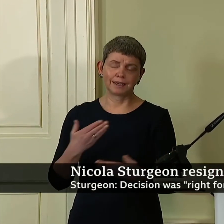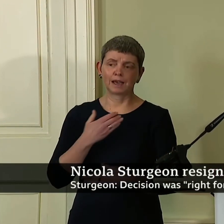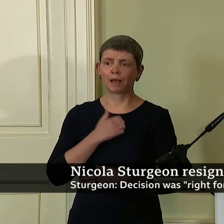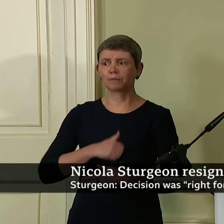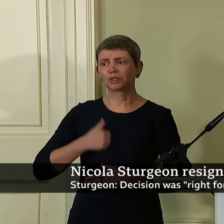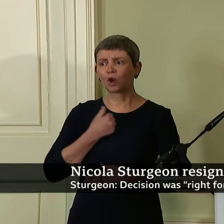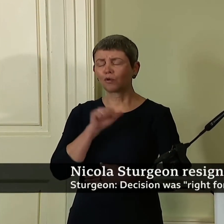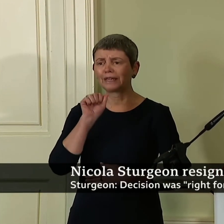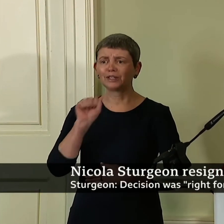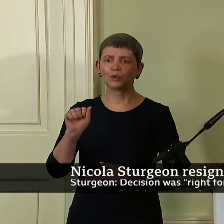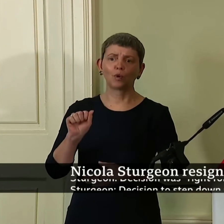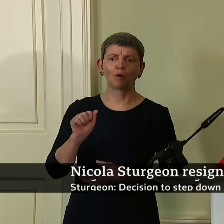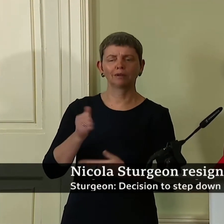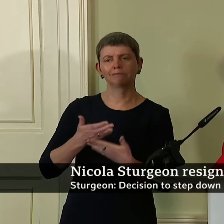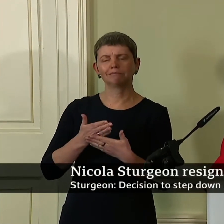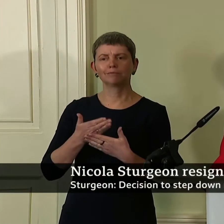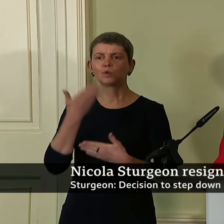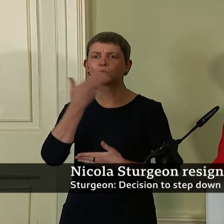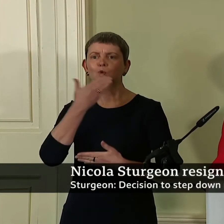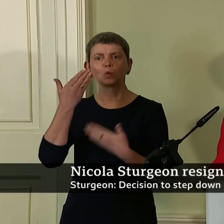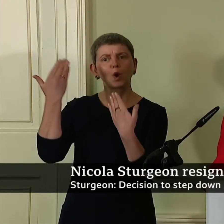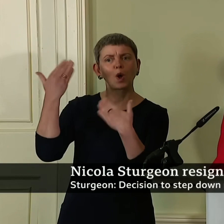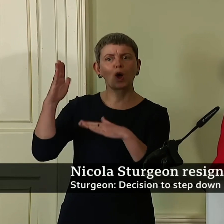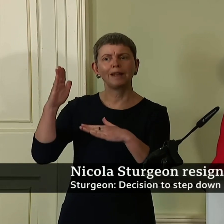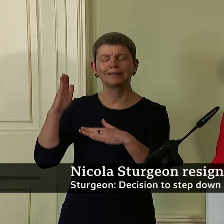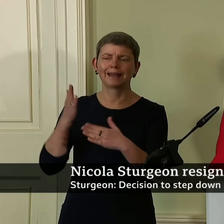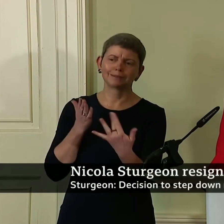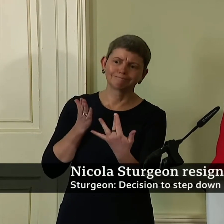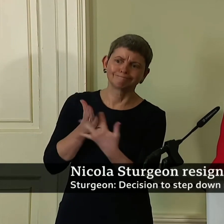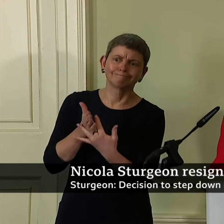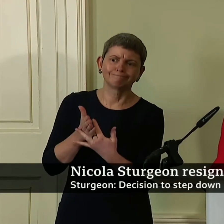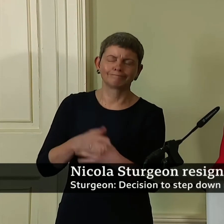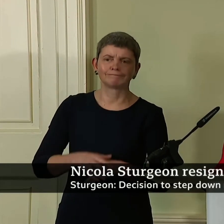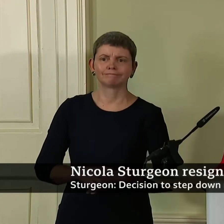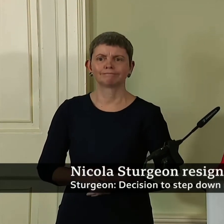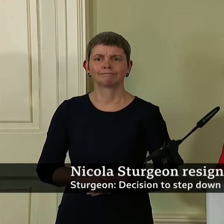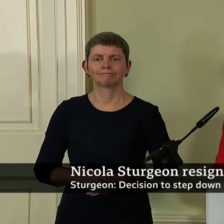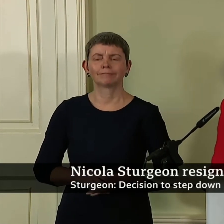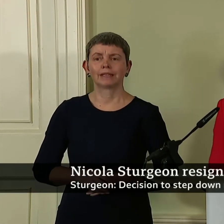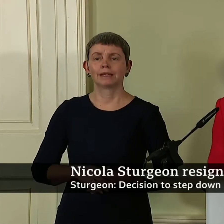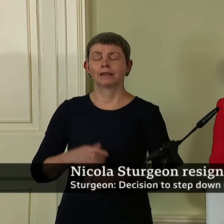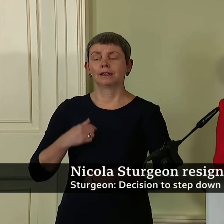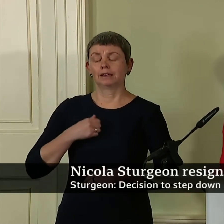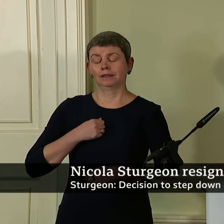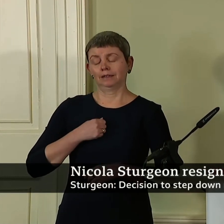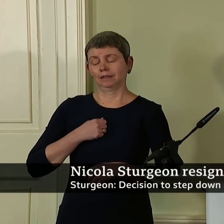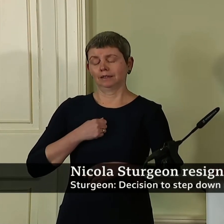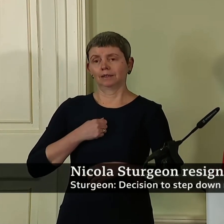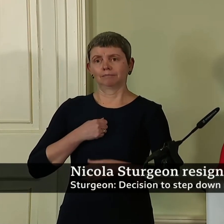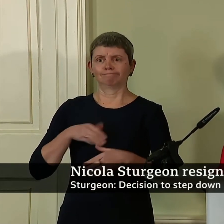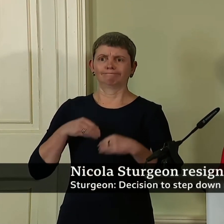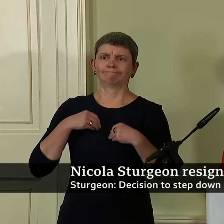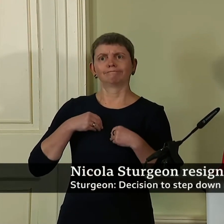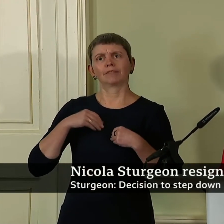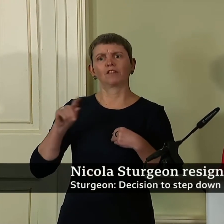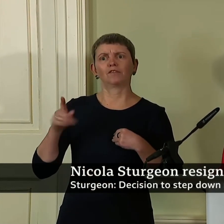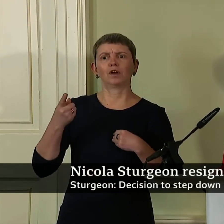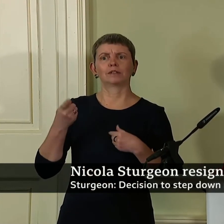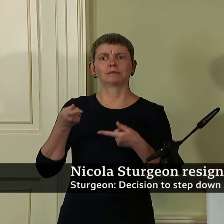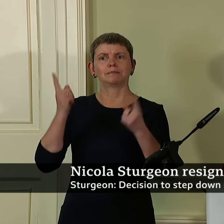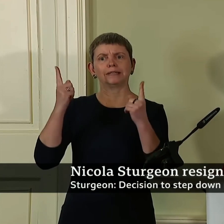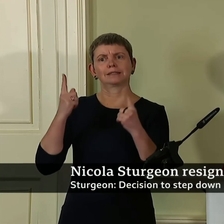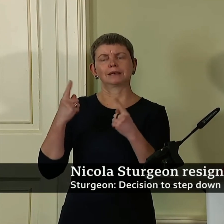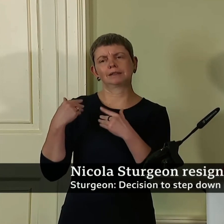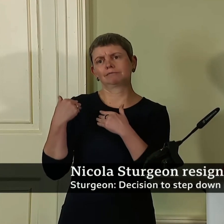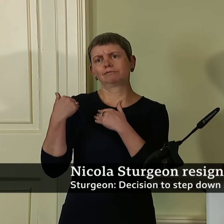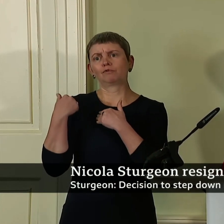that moment that her thoughts about it crystallised, perhaps the feeling that she wanted to stop being a politician, having spent pretty much